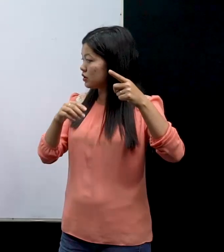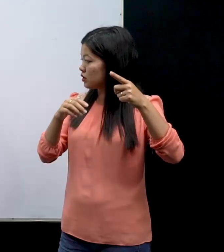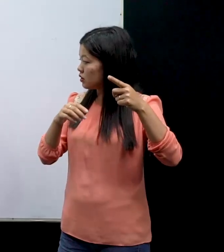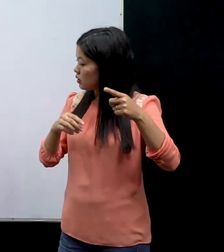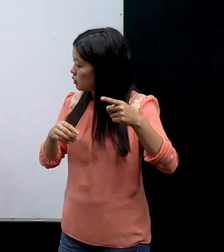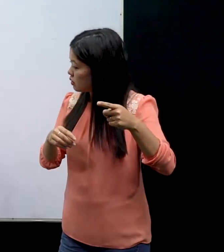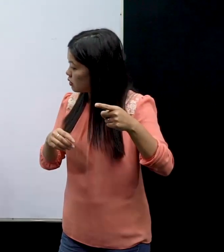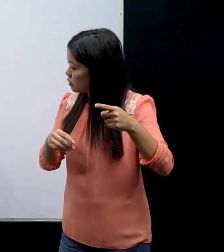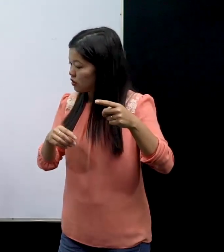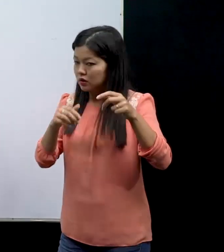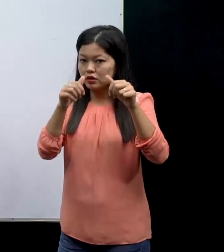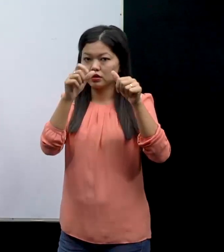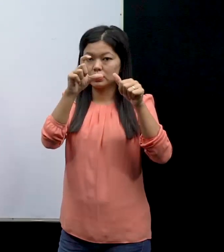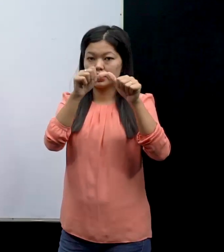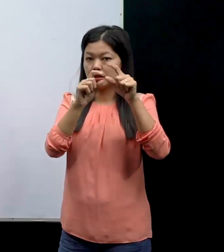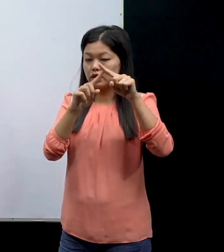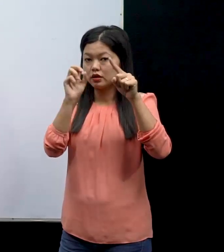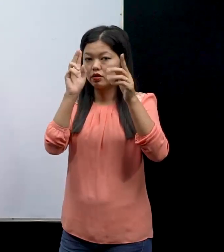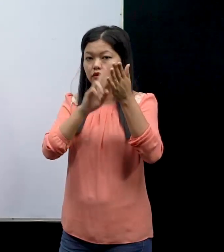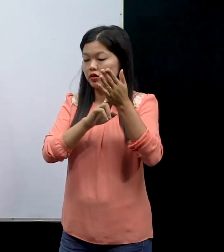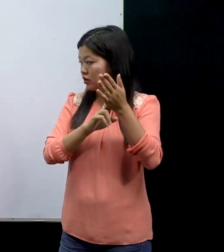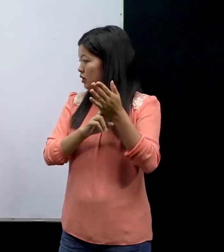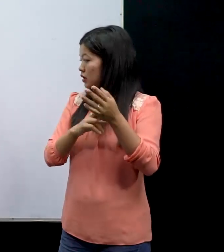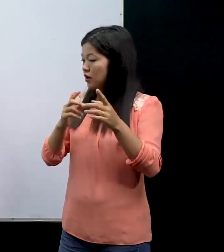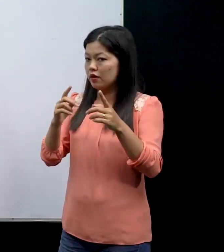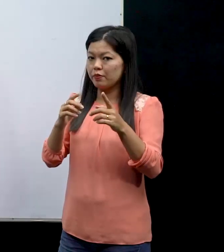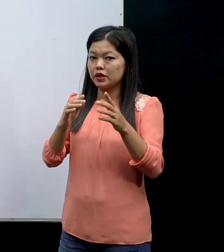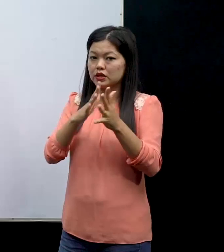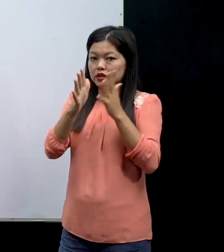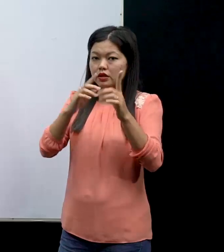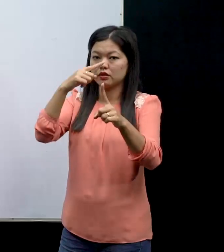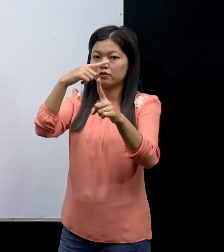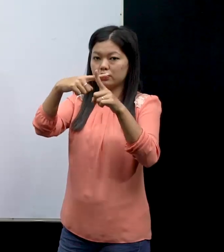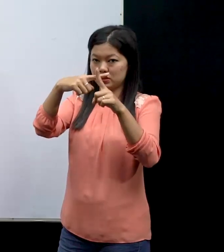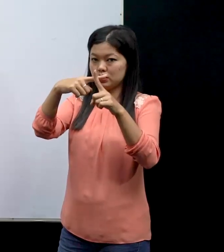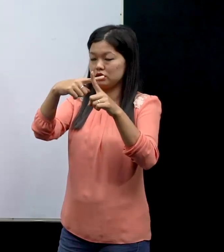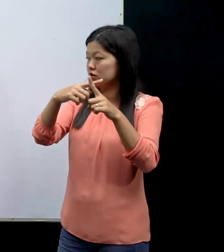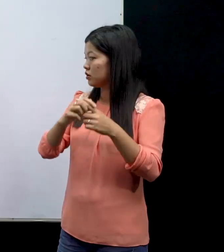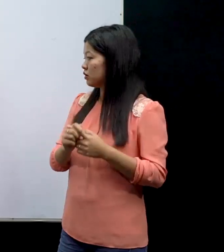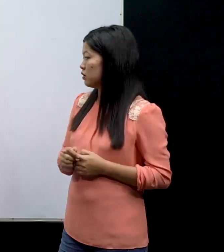cation means plus, positively charged ion. Okay, cation means